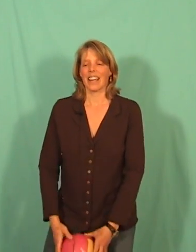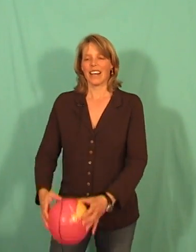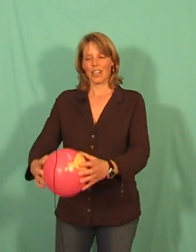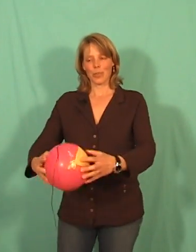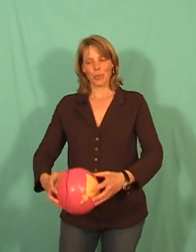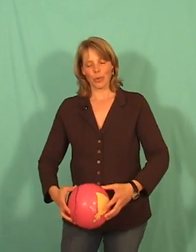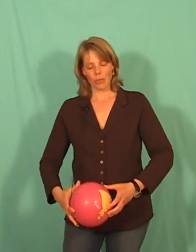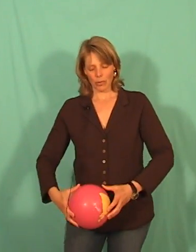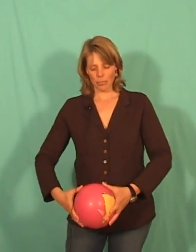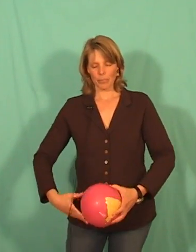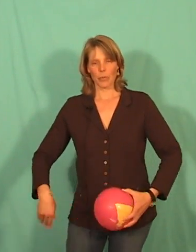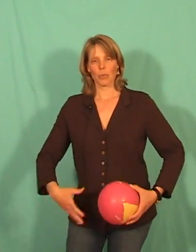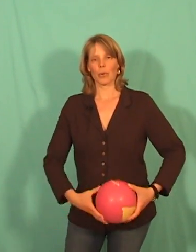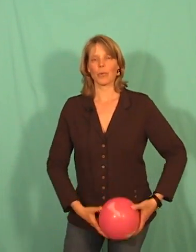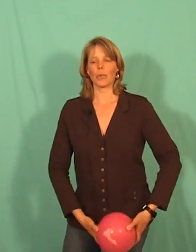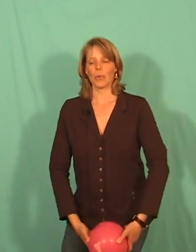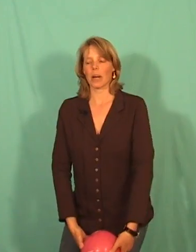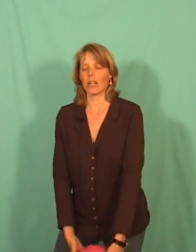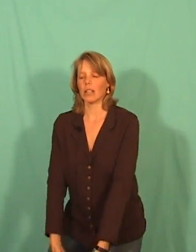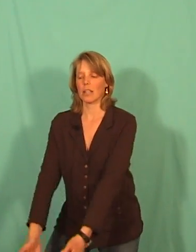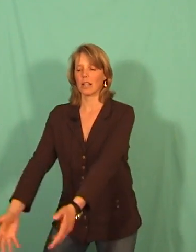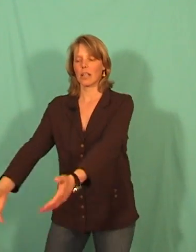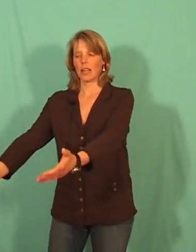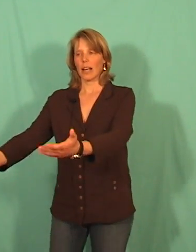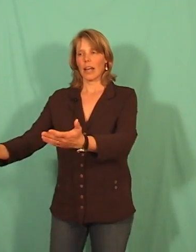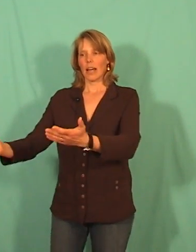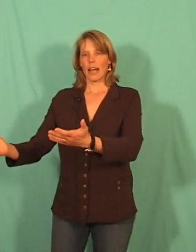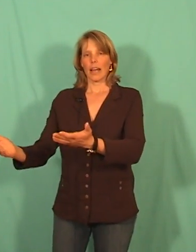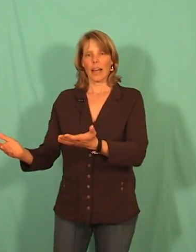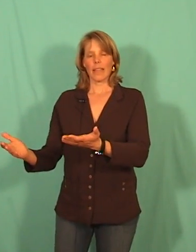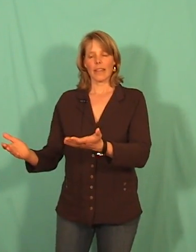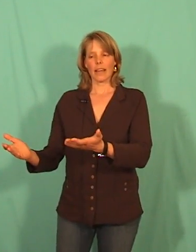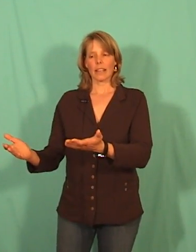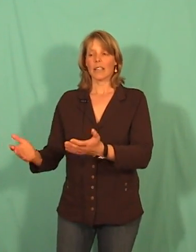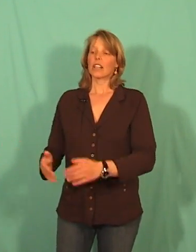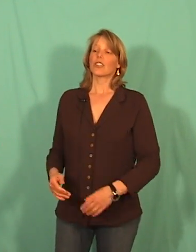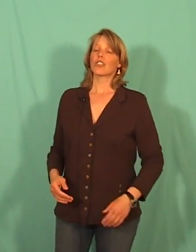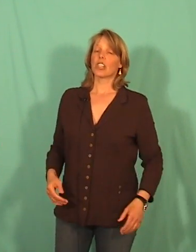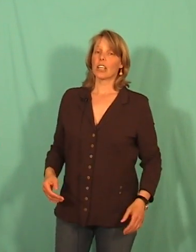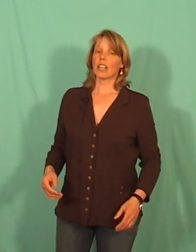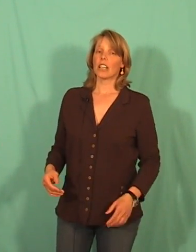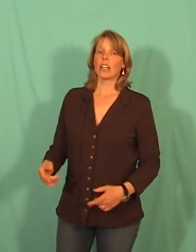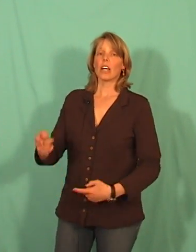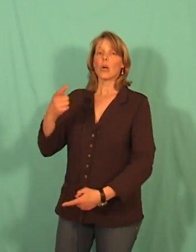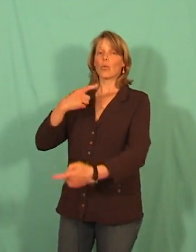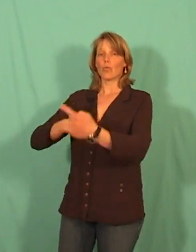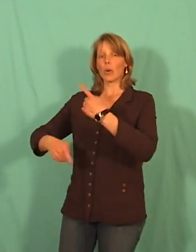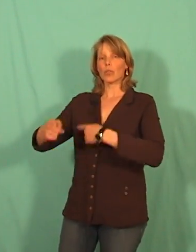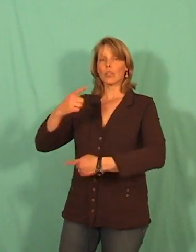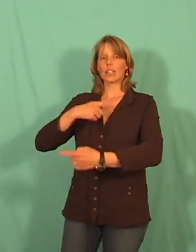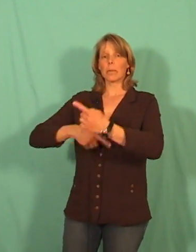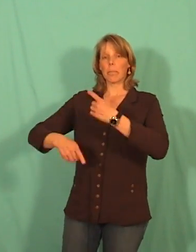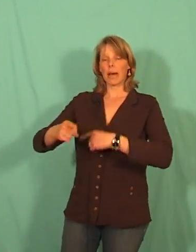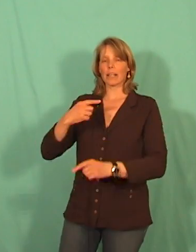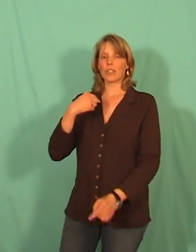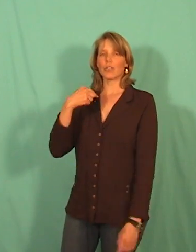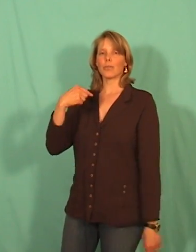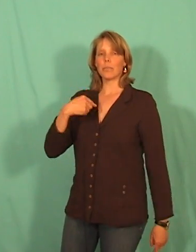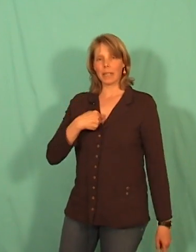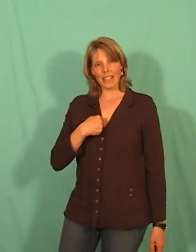You roll the ball, and then she rolls it back to